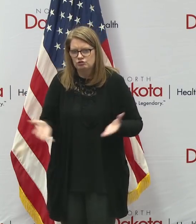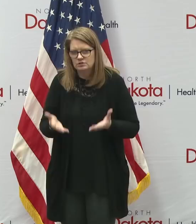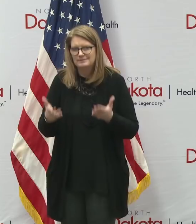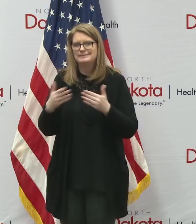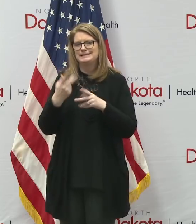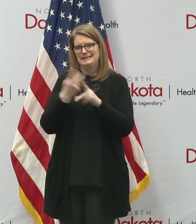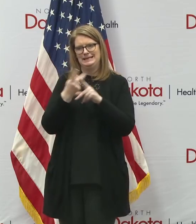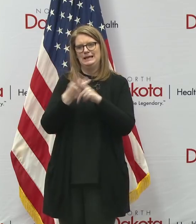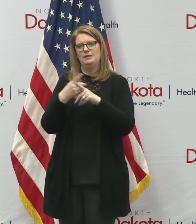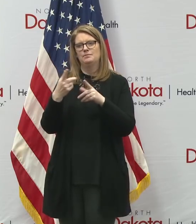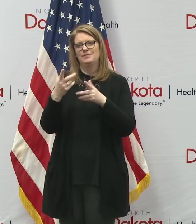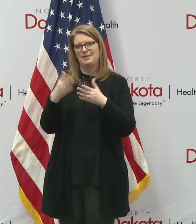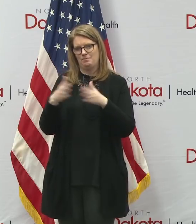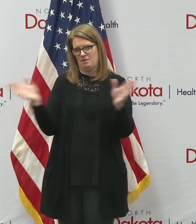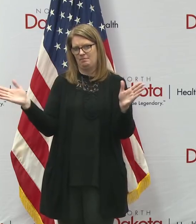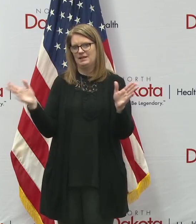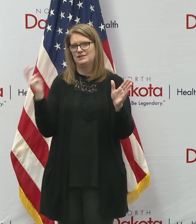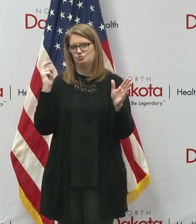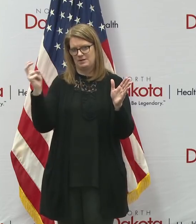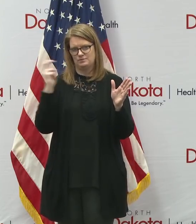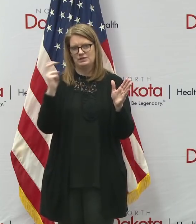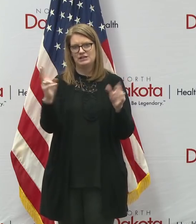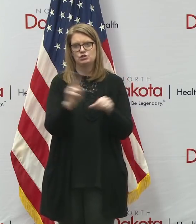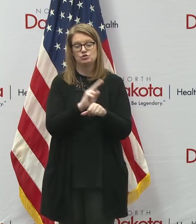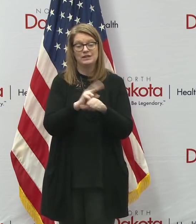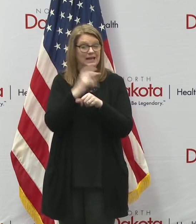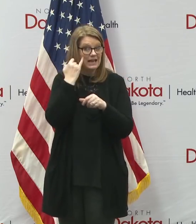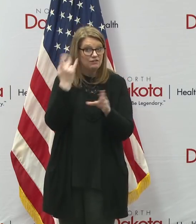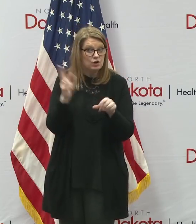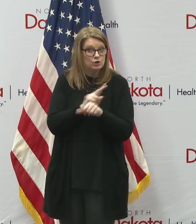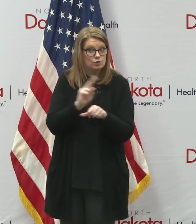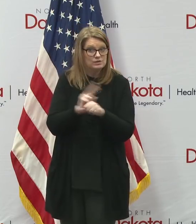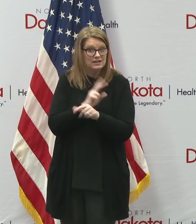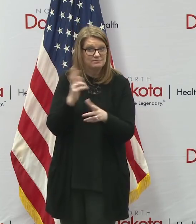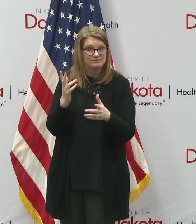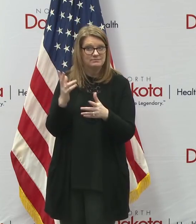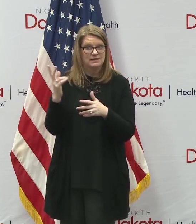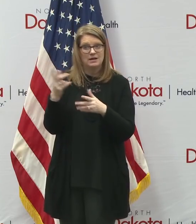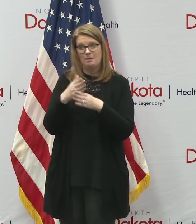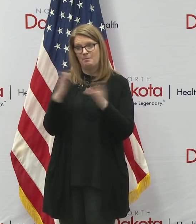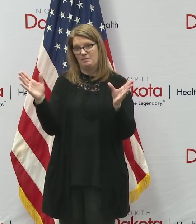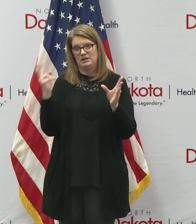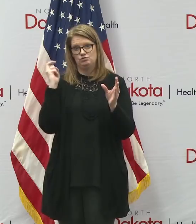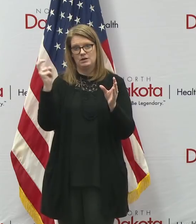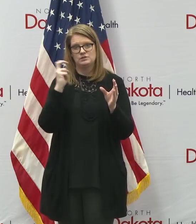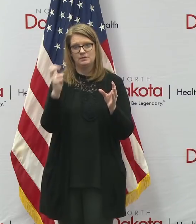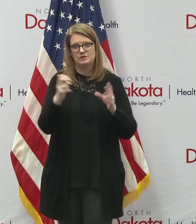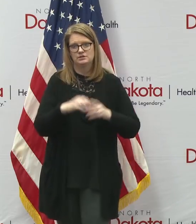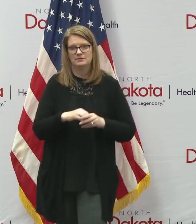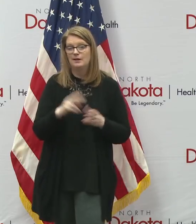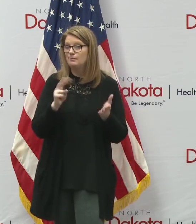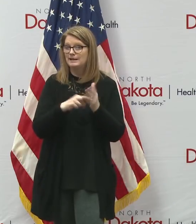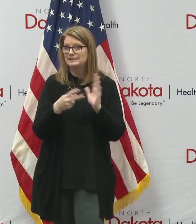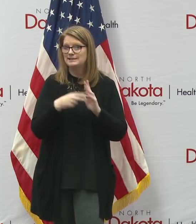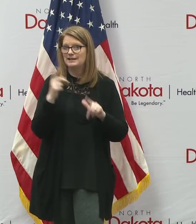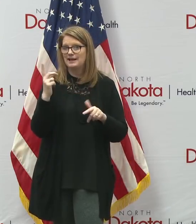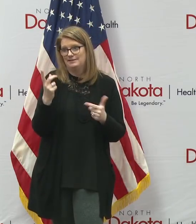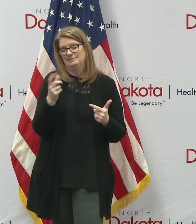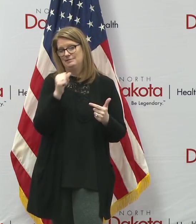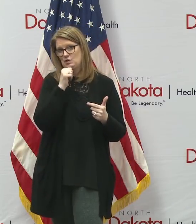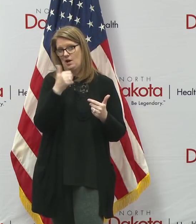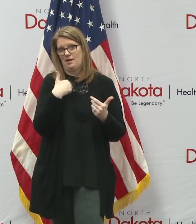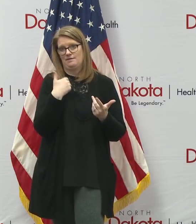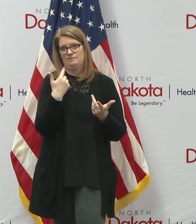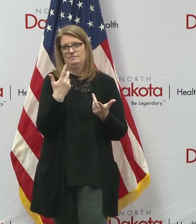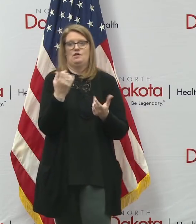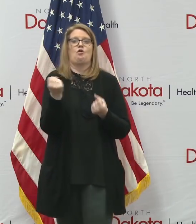public transportation going. Many people, if you're using public transportation, likely means they don't have another means of transportation